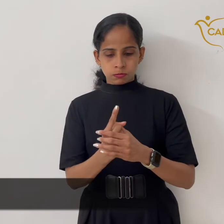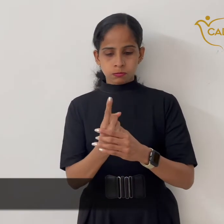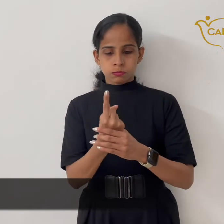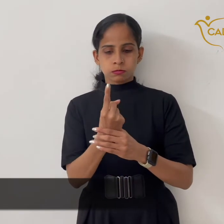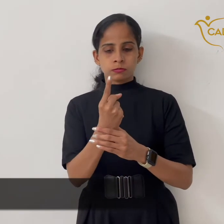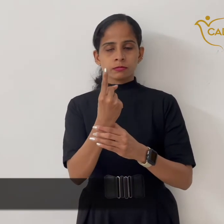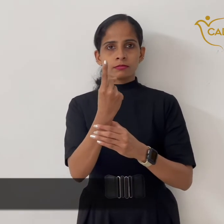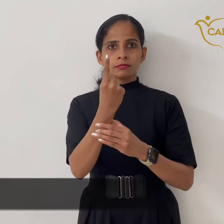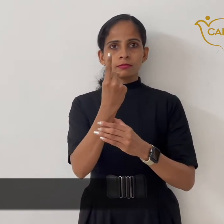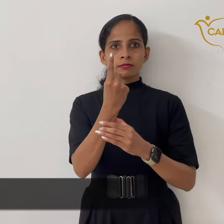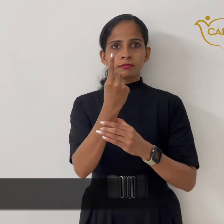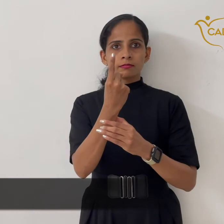grow have